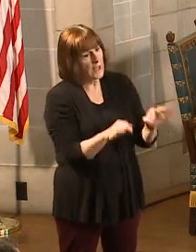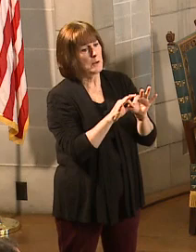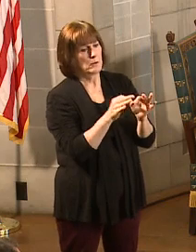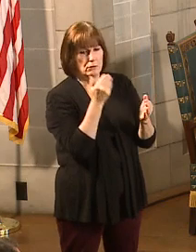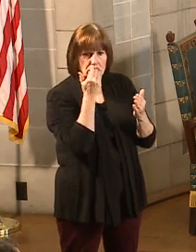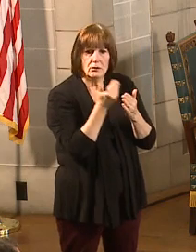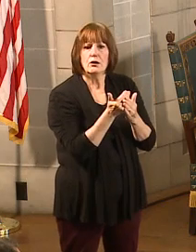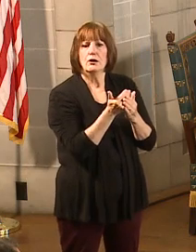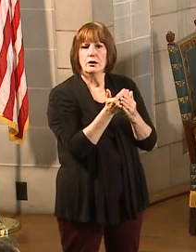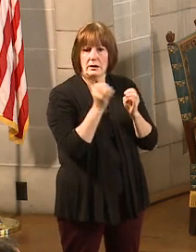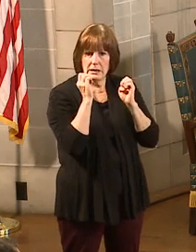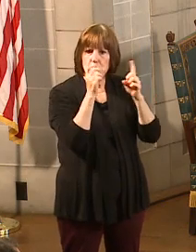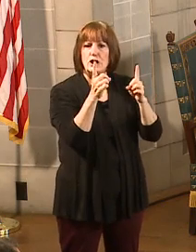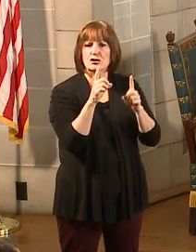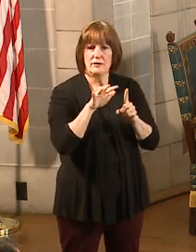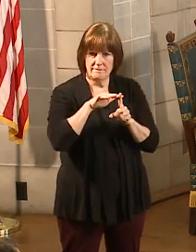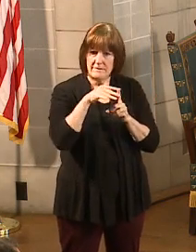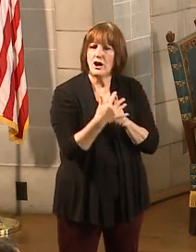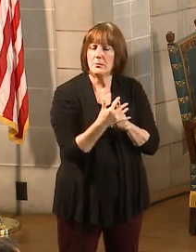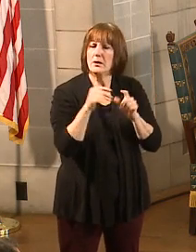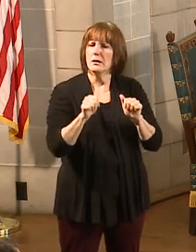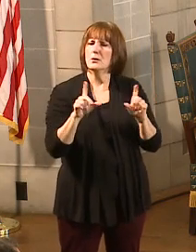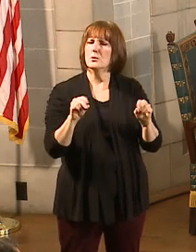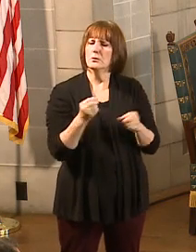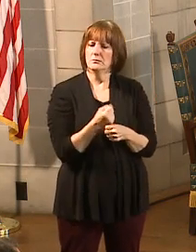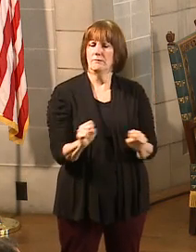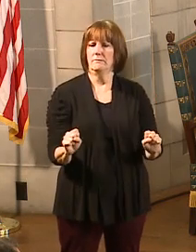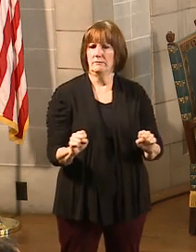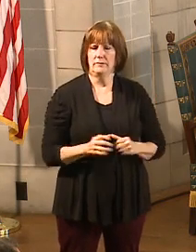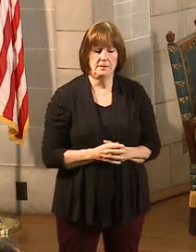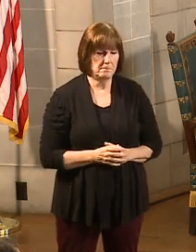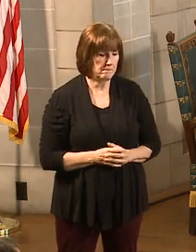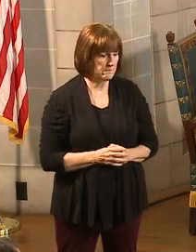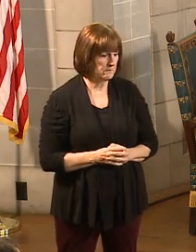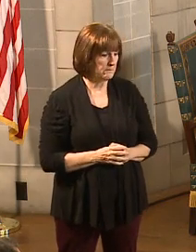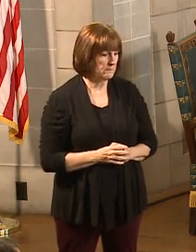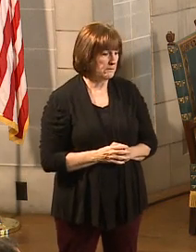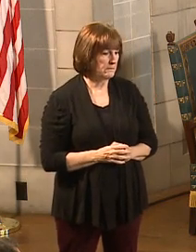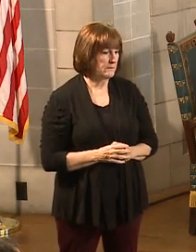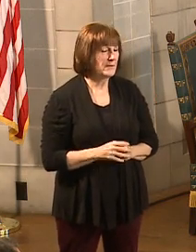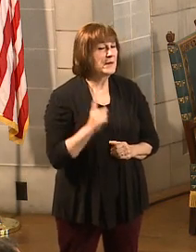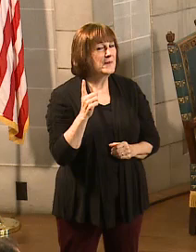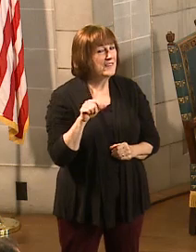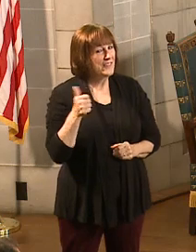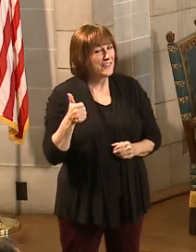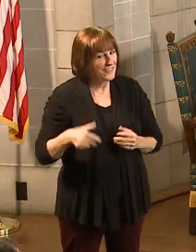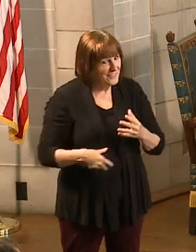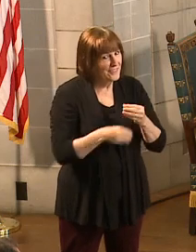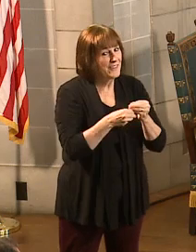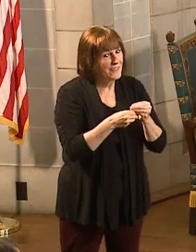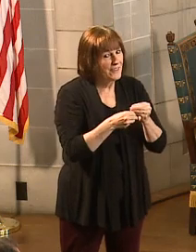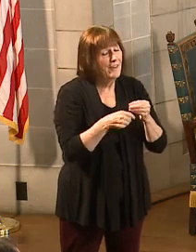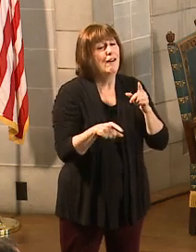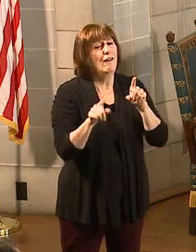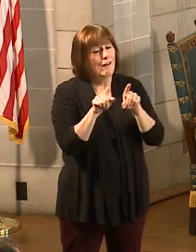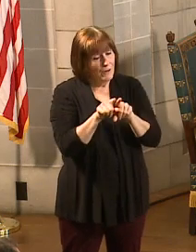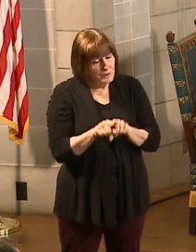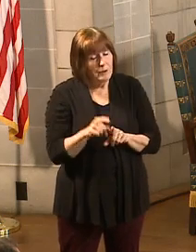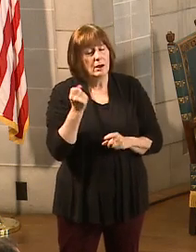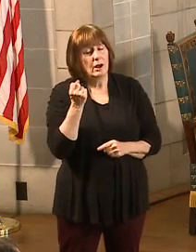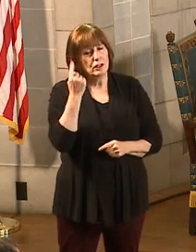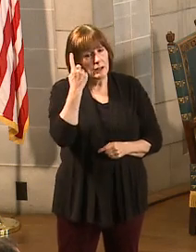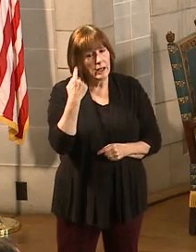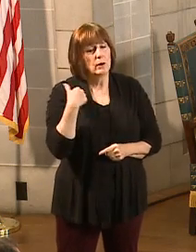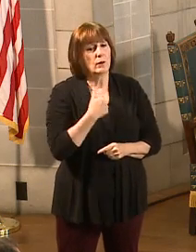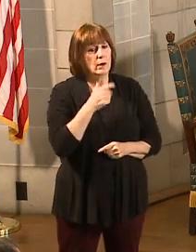educational environment, and we believe we can do it safely. But I need to throw in one other thing. We also understand that